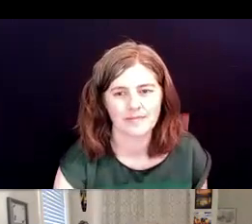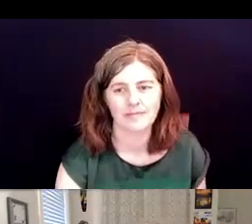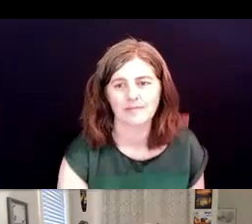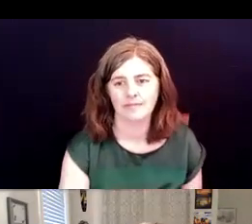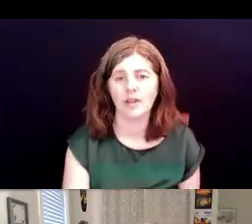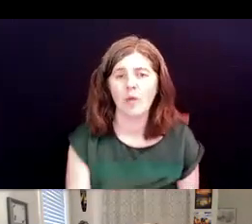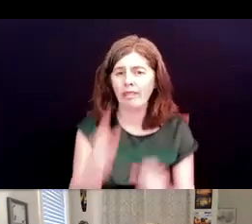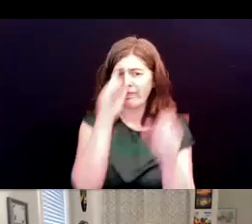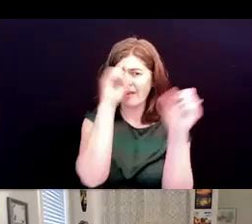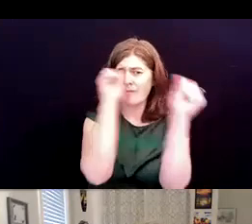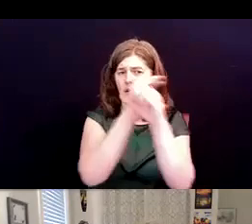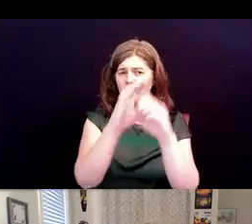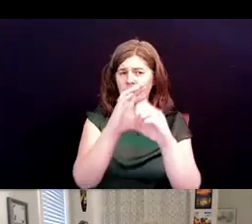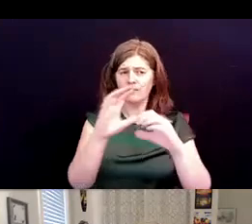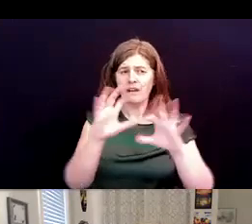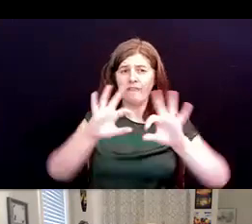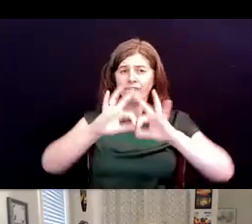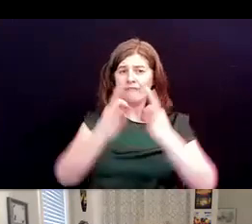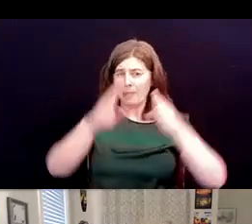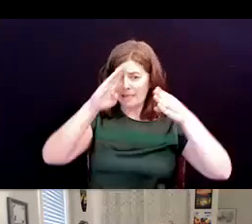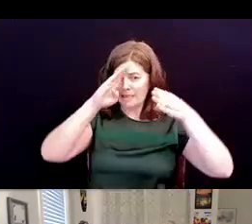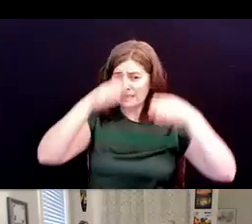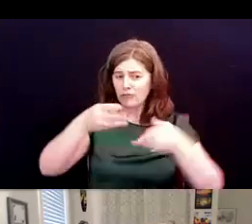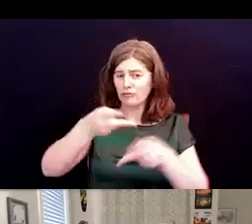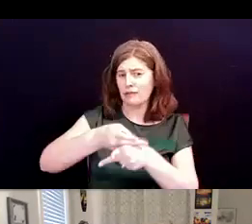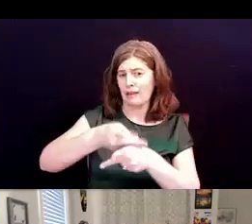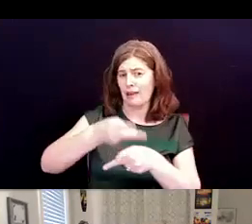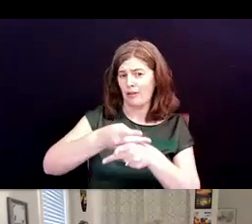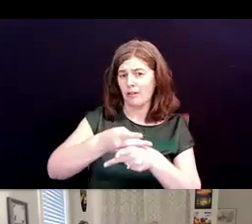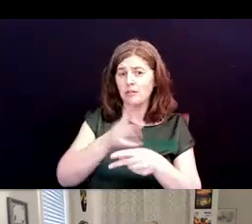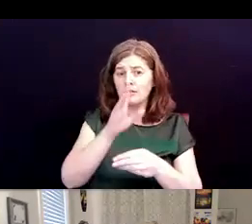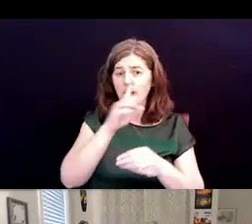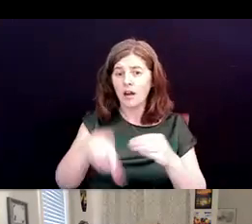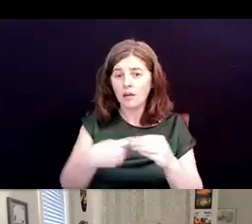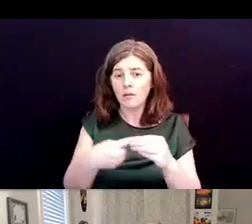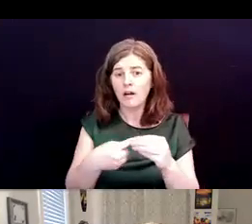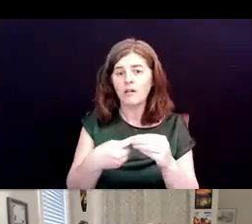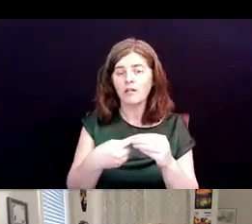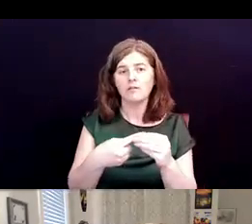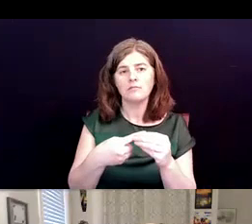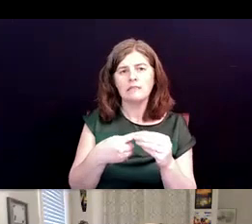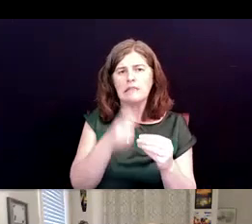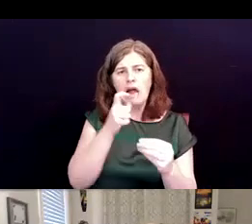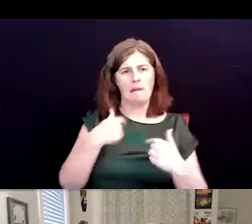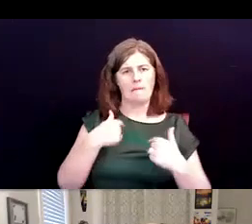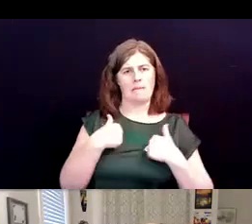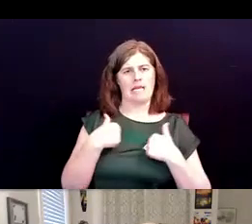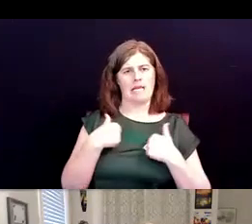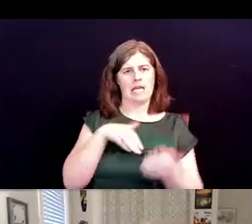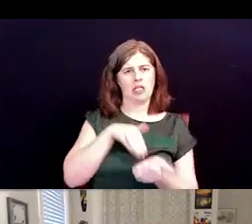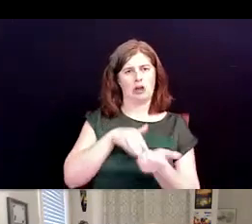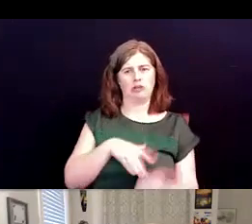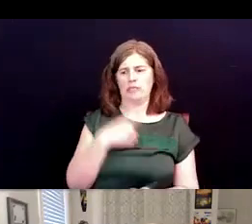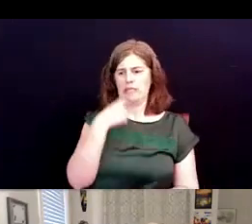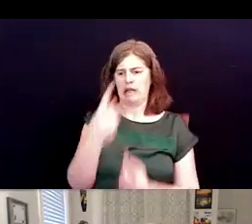the concepts of family-centered care. So when I think about taking care of individuals, it's not about me being the physician and saying what